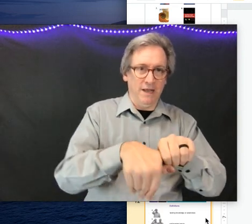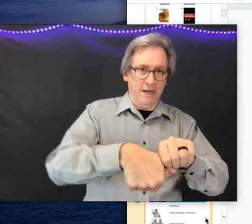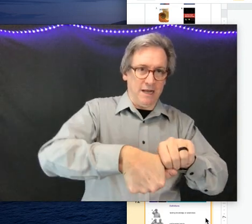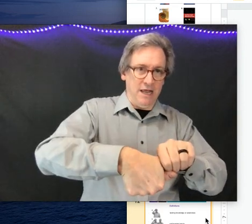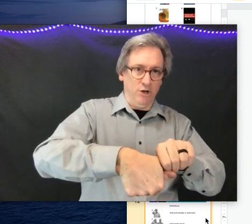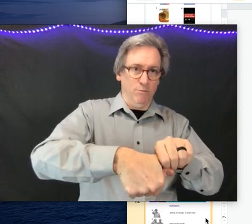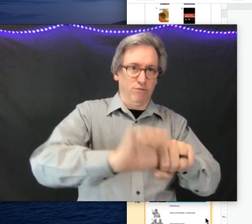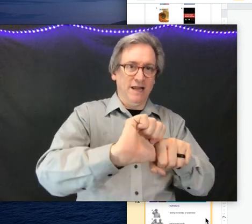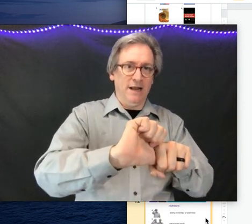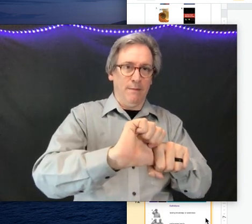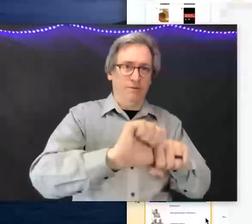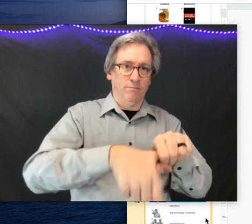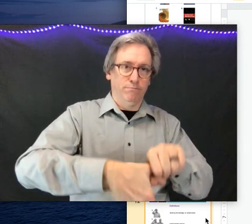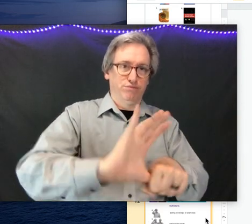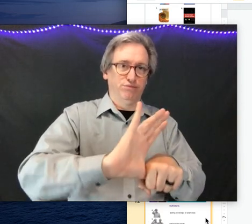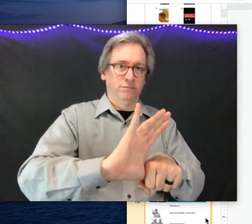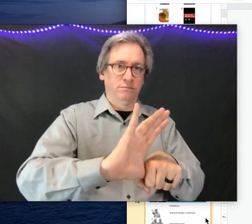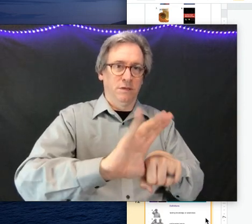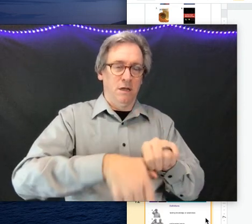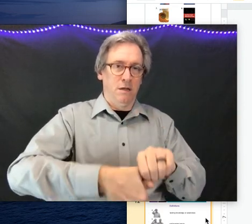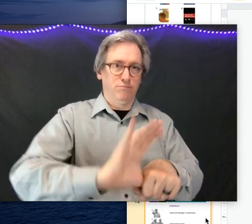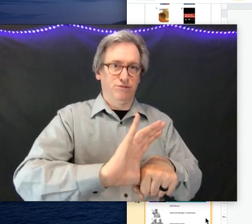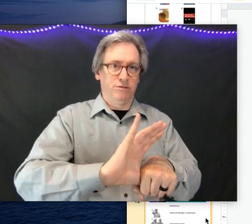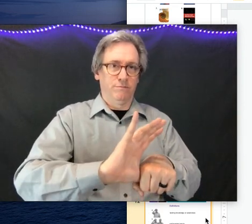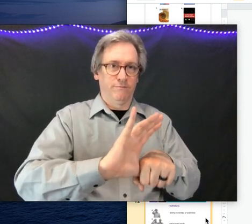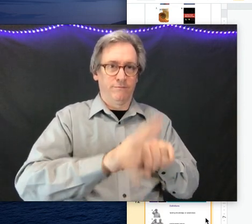your thumb in it, and you bring it up.